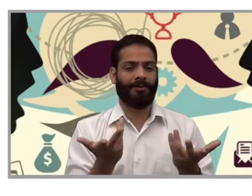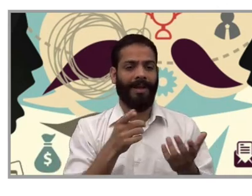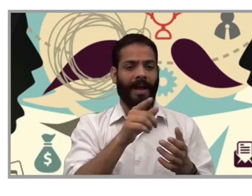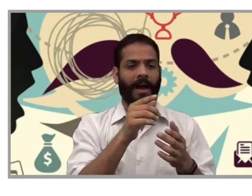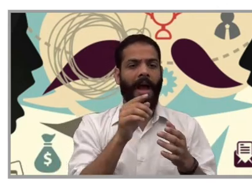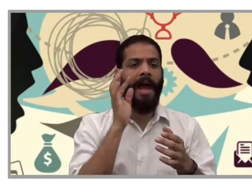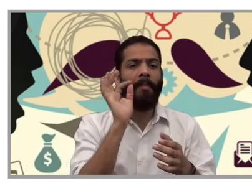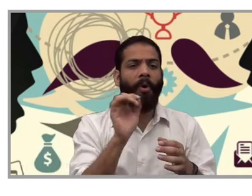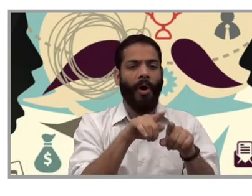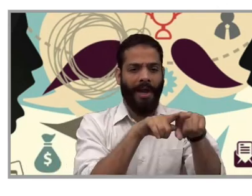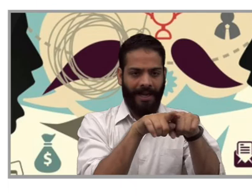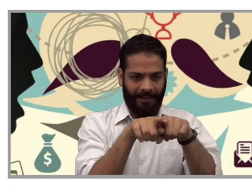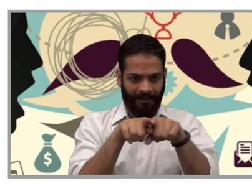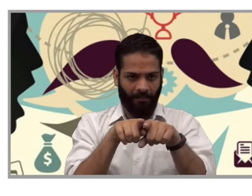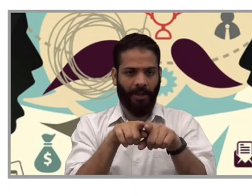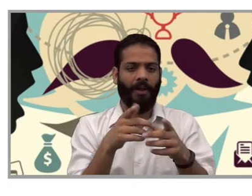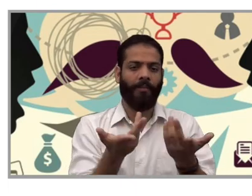languages wherever necessary.